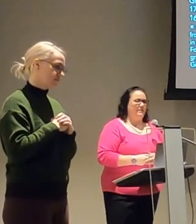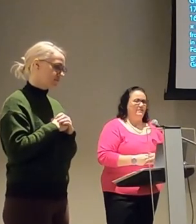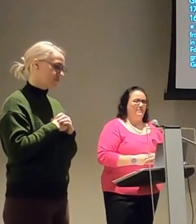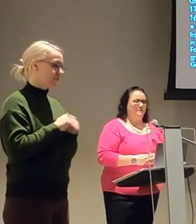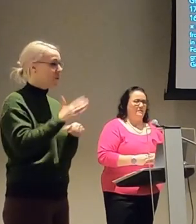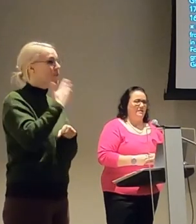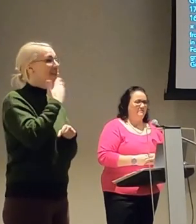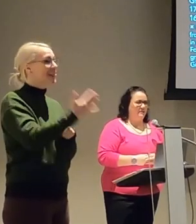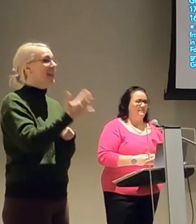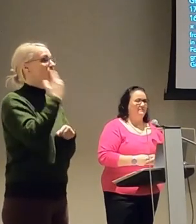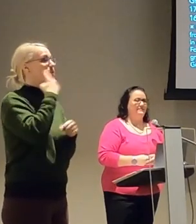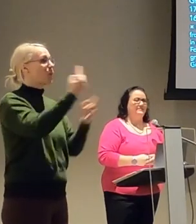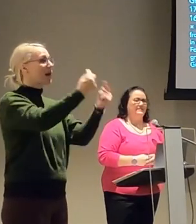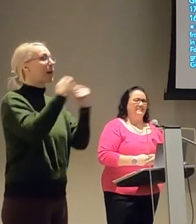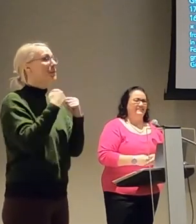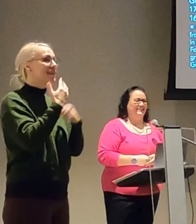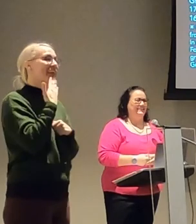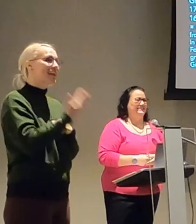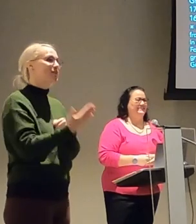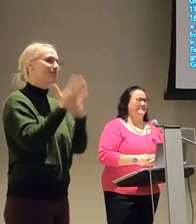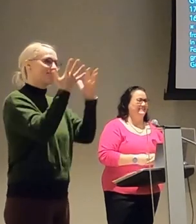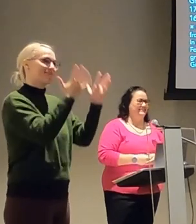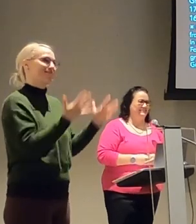All right, well, thank you all for coming.